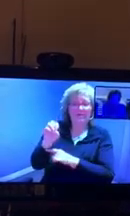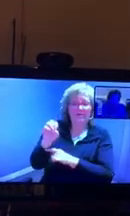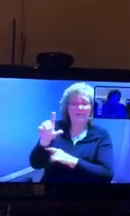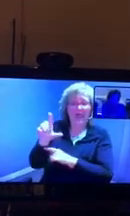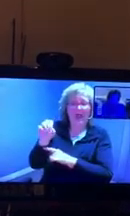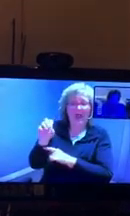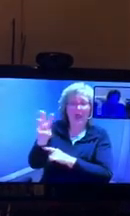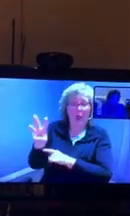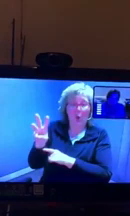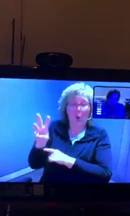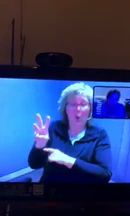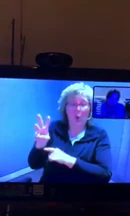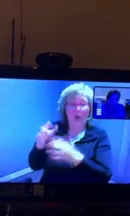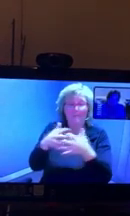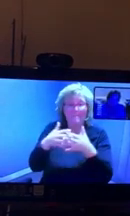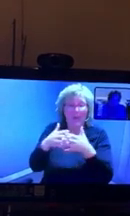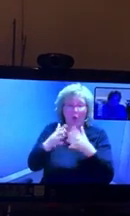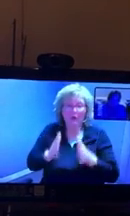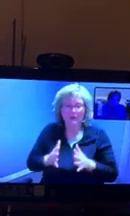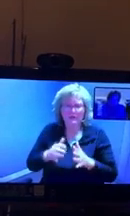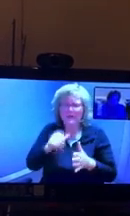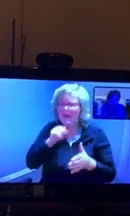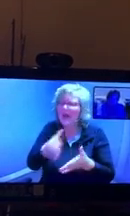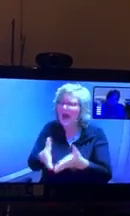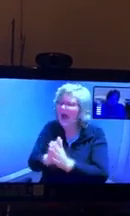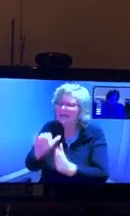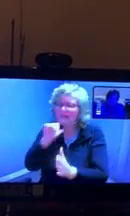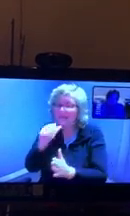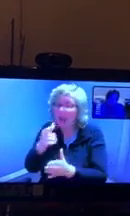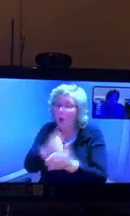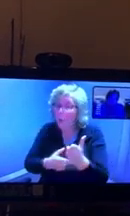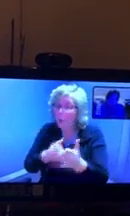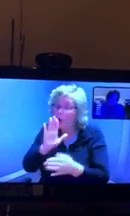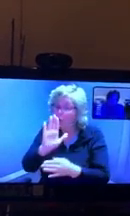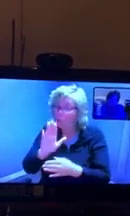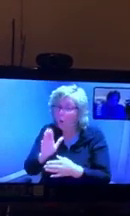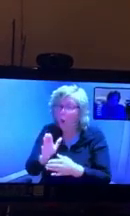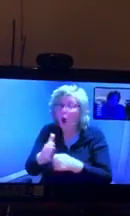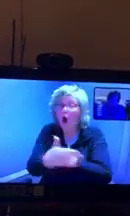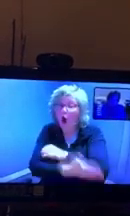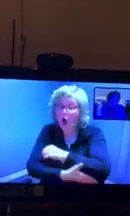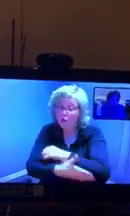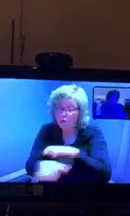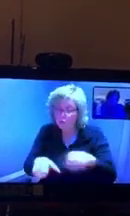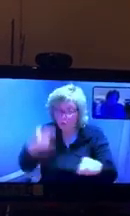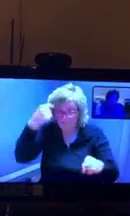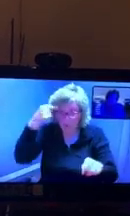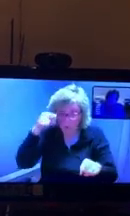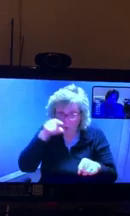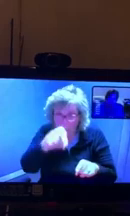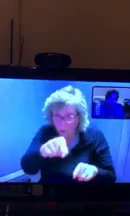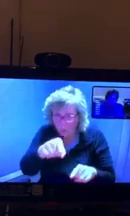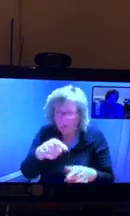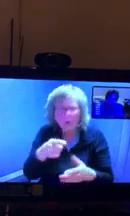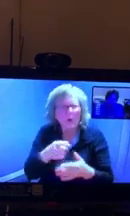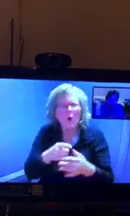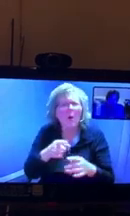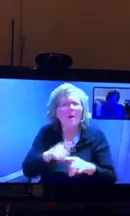what your country will do for you, but ask what you can do for your country. I can remember as a young child, many of you weren't born at that